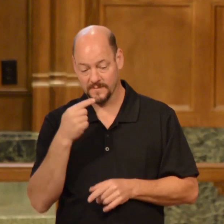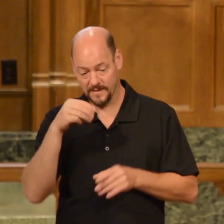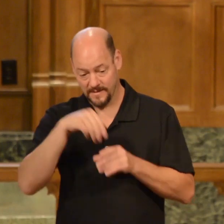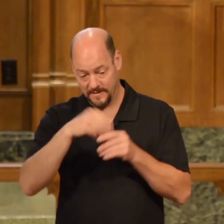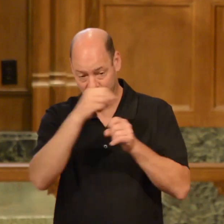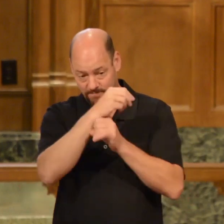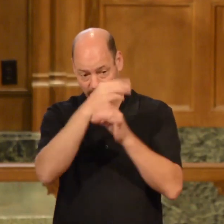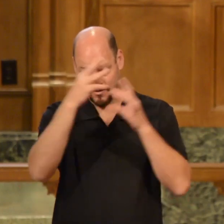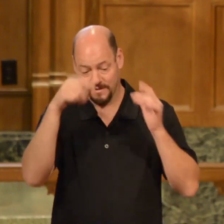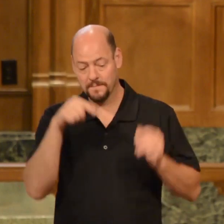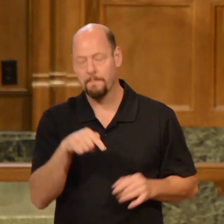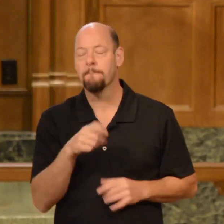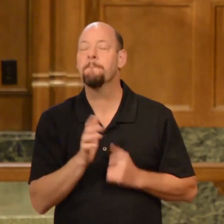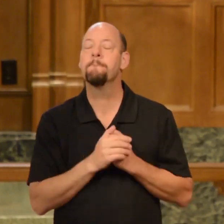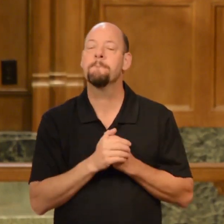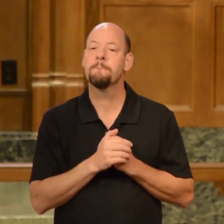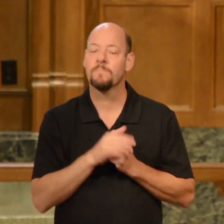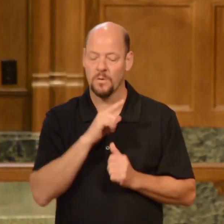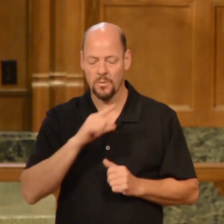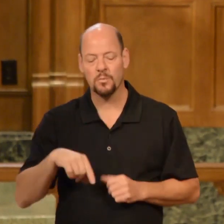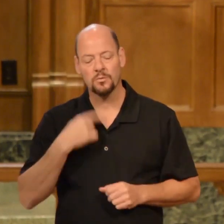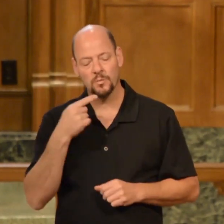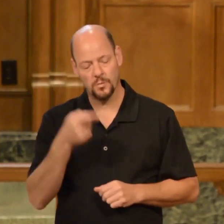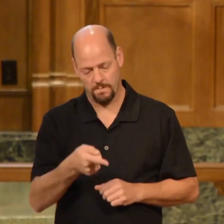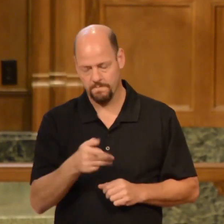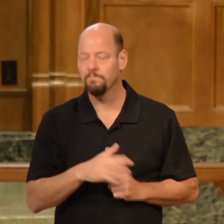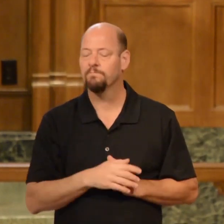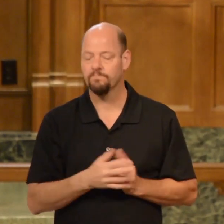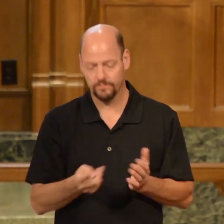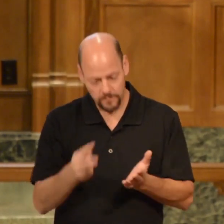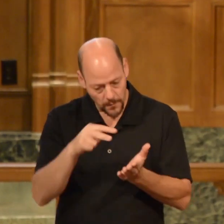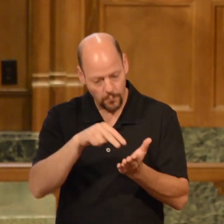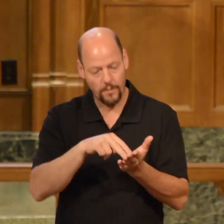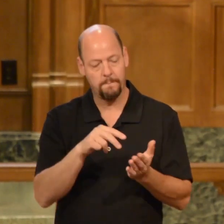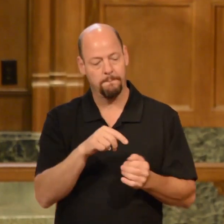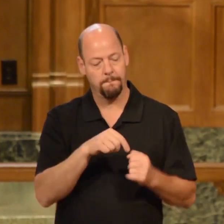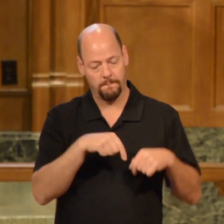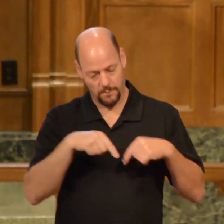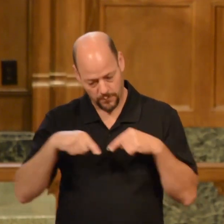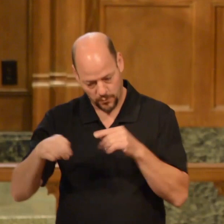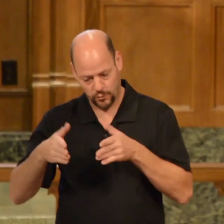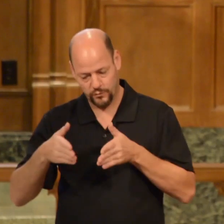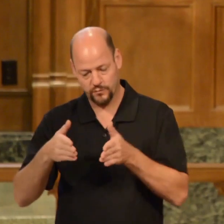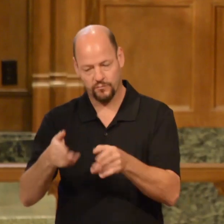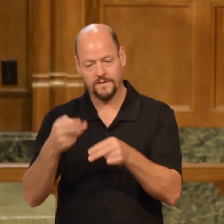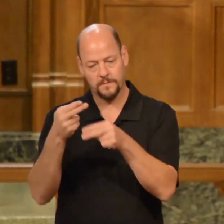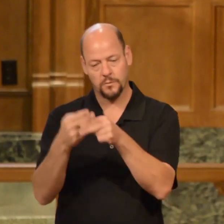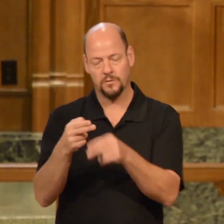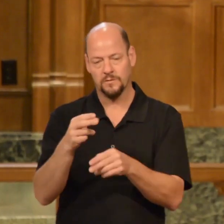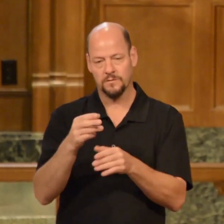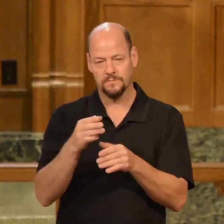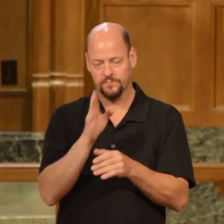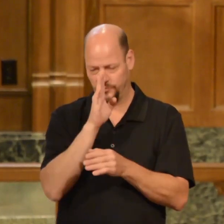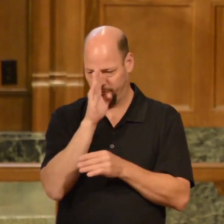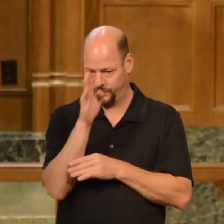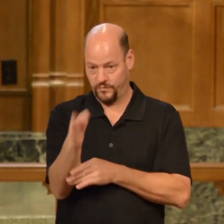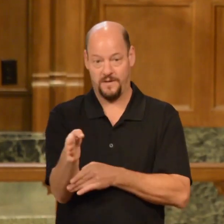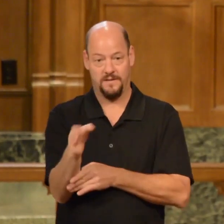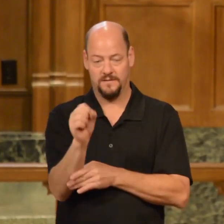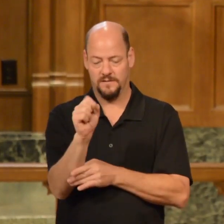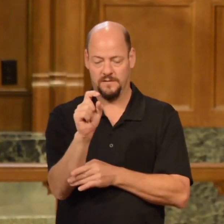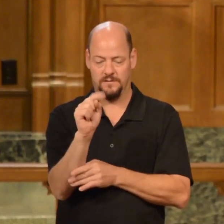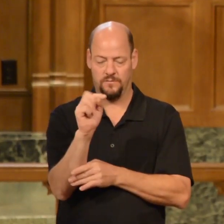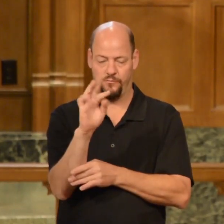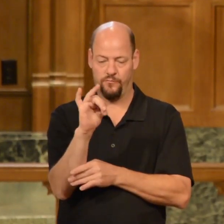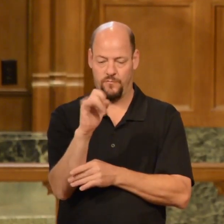here I am Lord so the Lord said to him arise and go to the street called straight and inquire at the house of